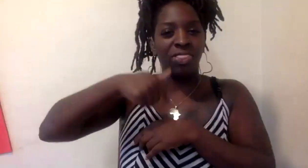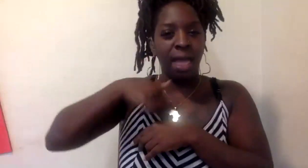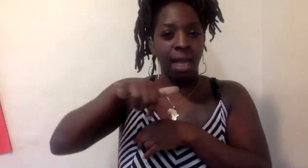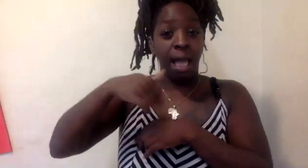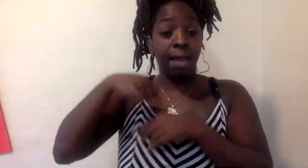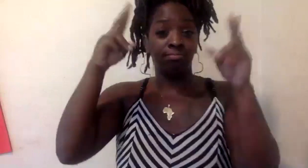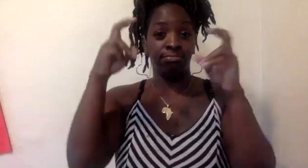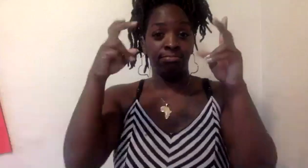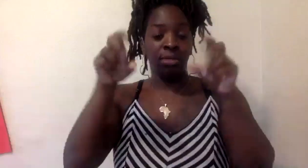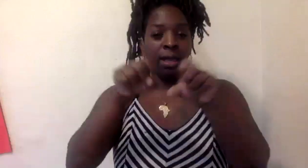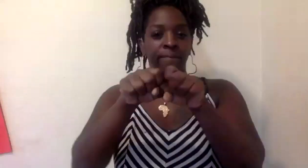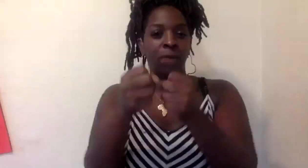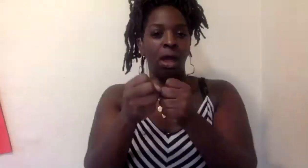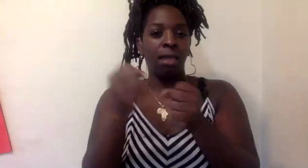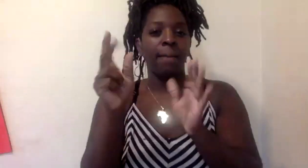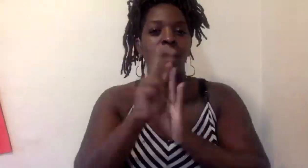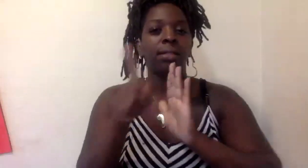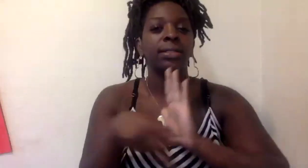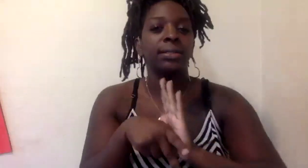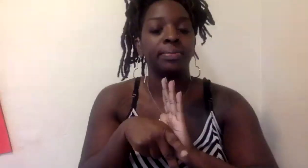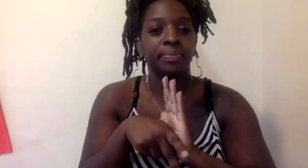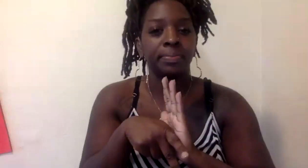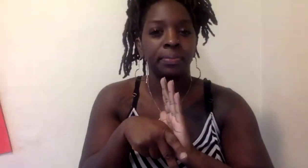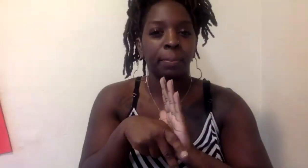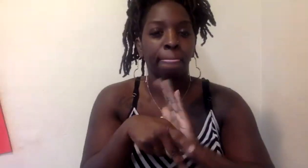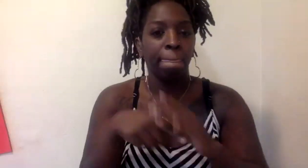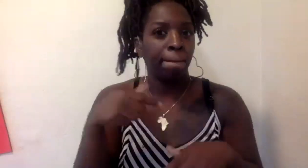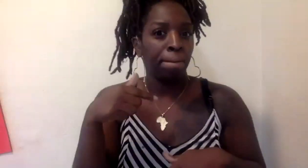I found out later that I violated a policy.